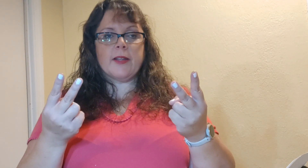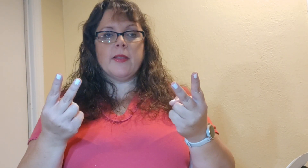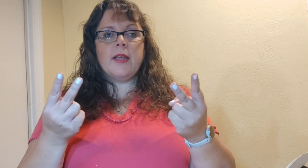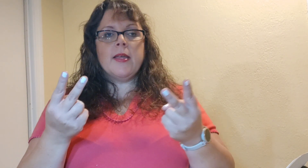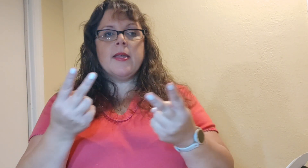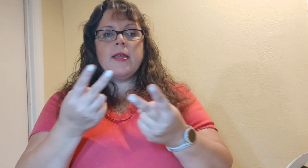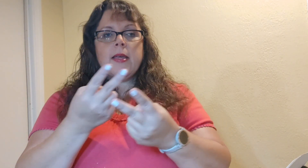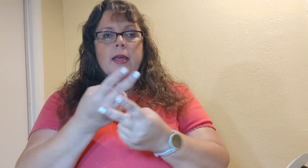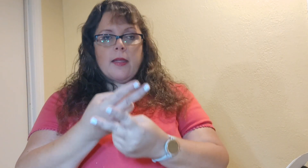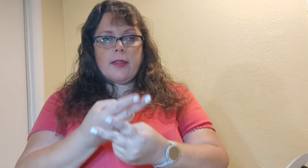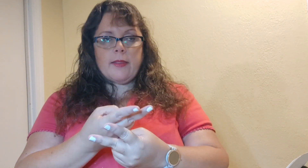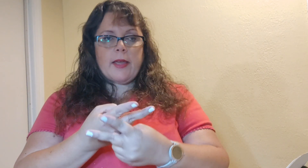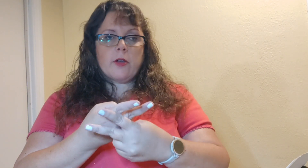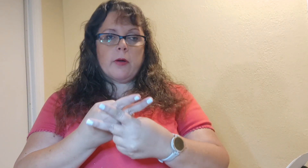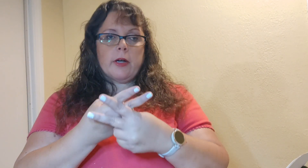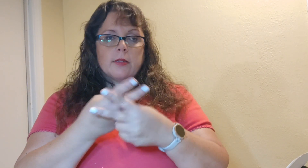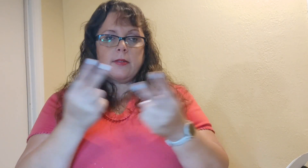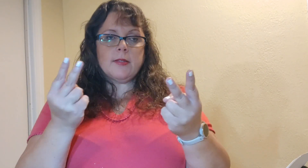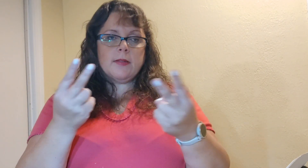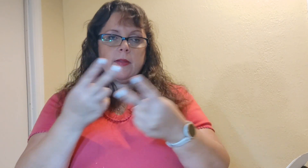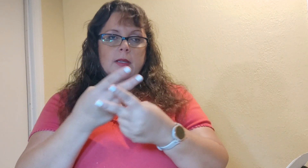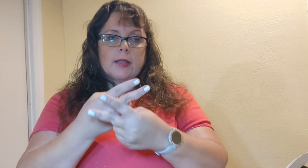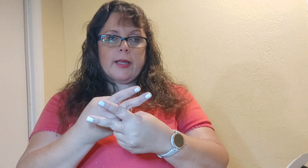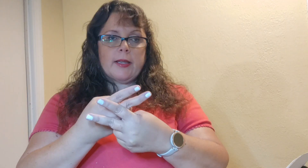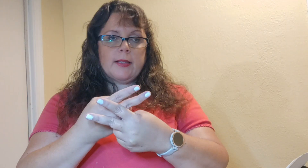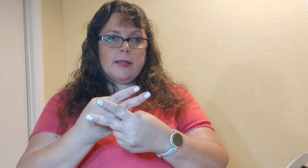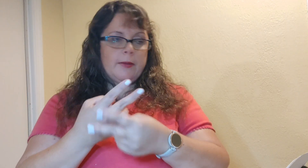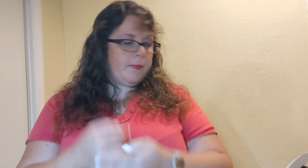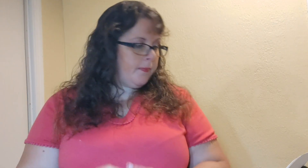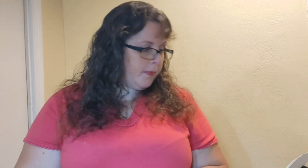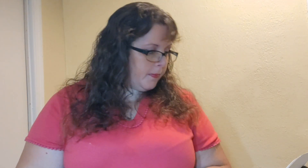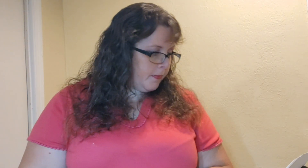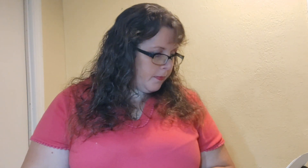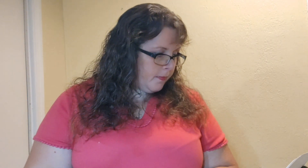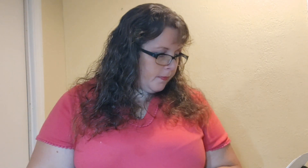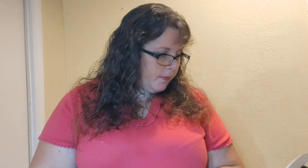hand, and then they cross, lend.